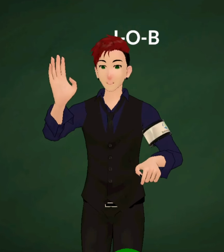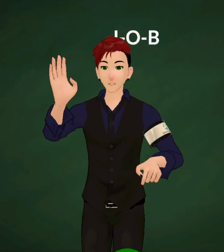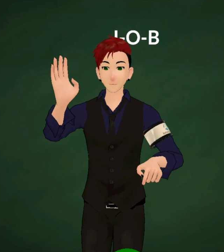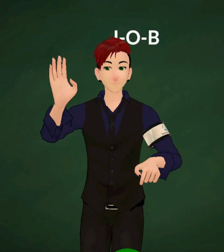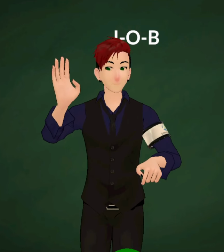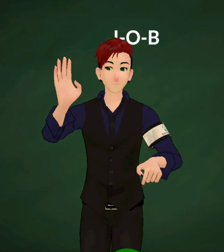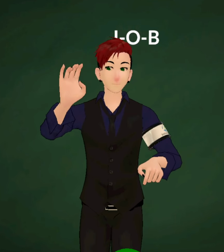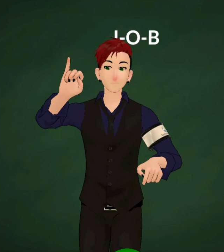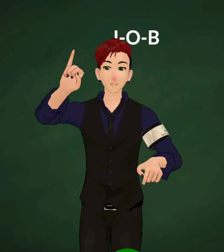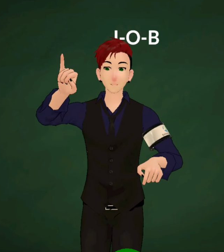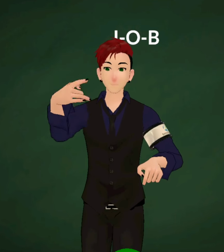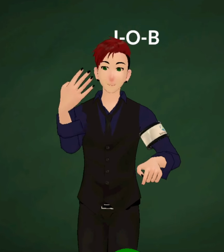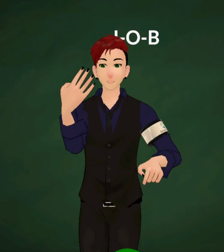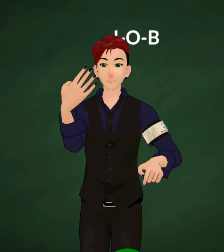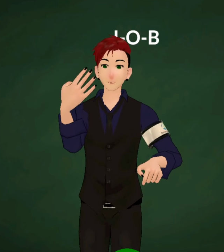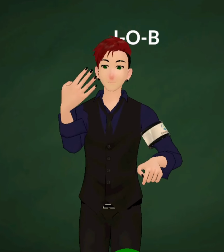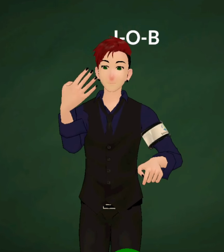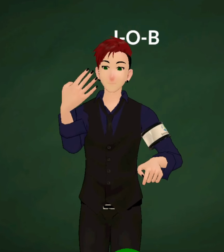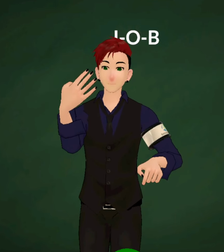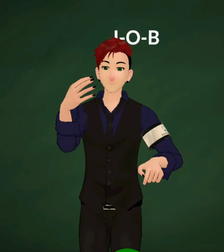J-O-B? Oh, J-O-B.